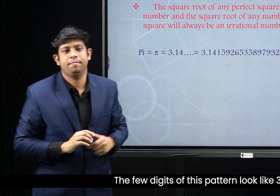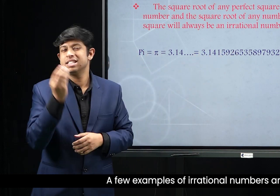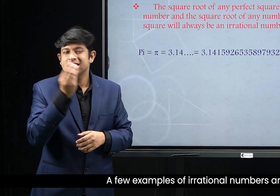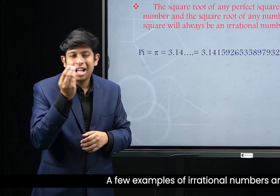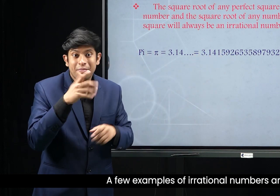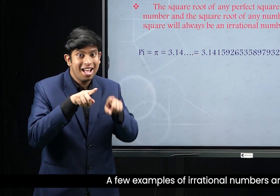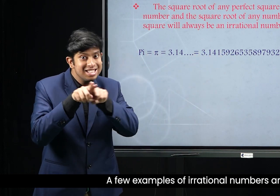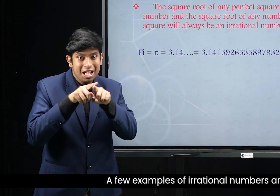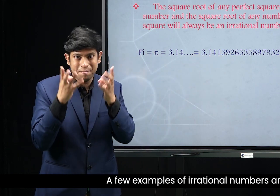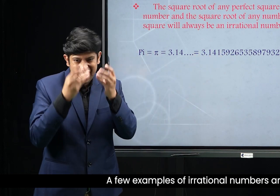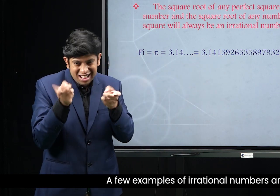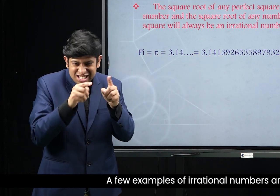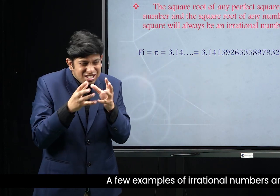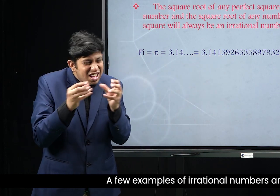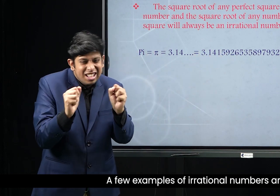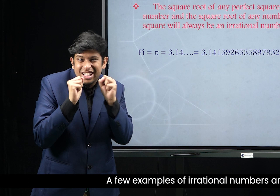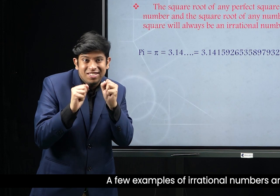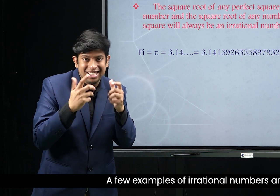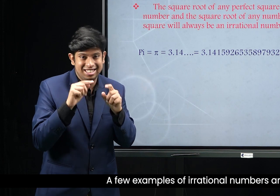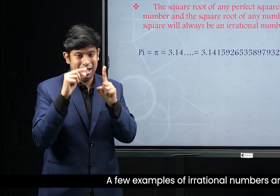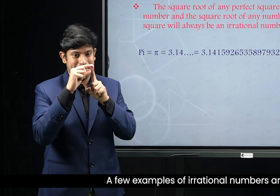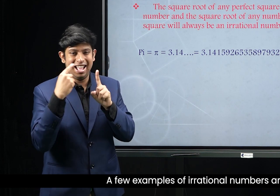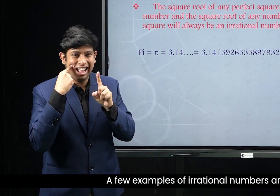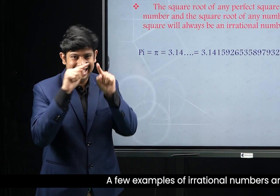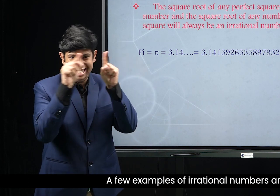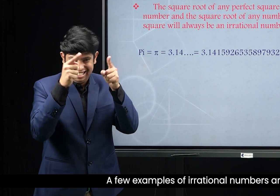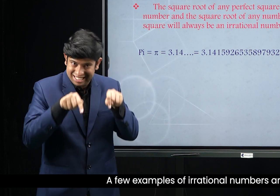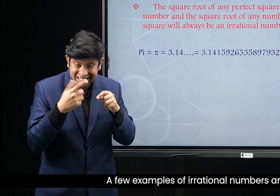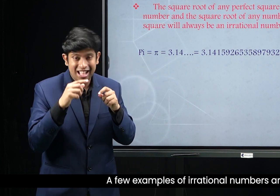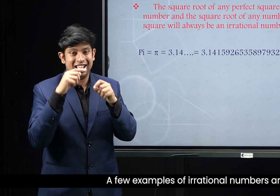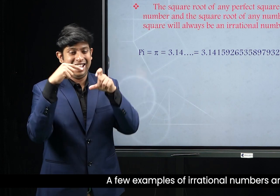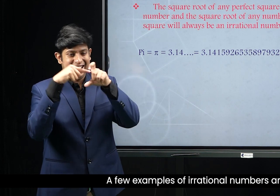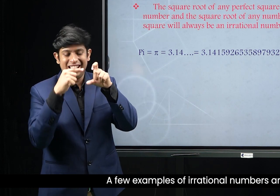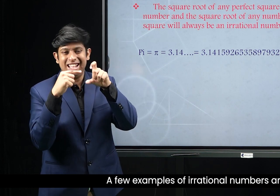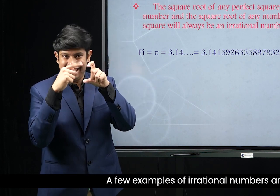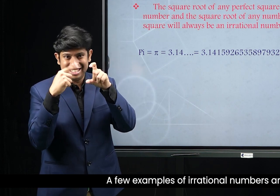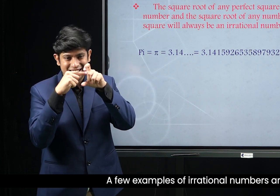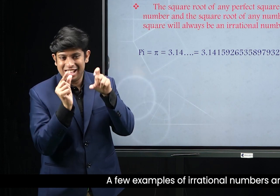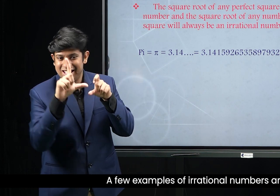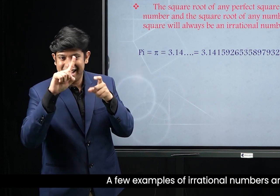A few examples of irrational numbers are pi, e and phi.